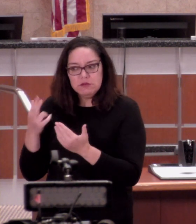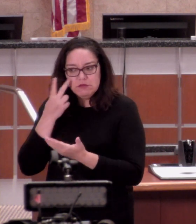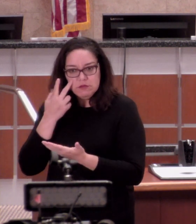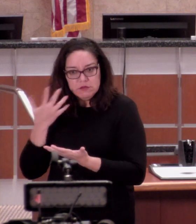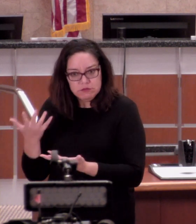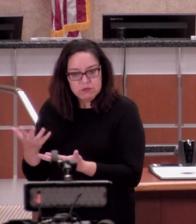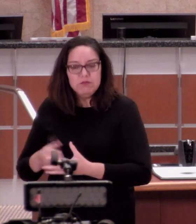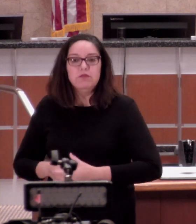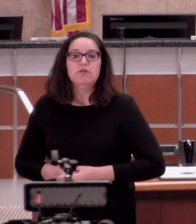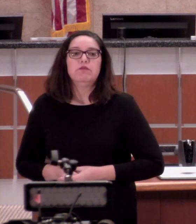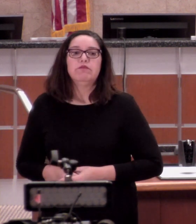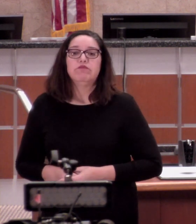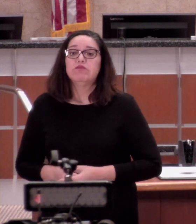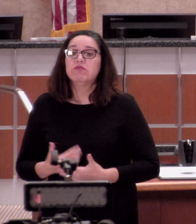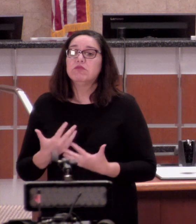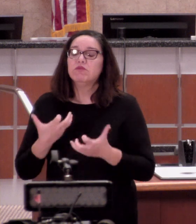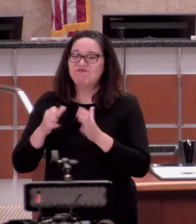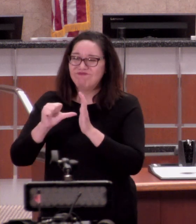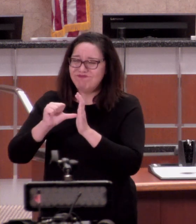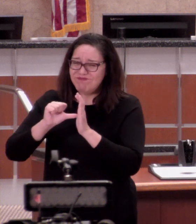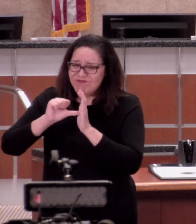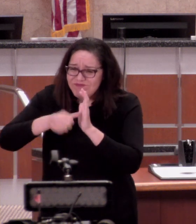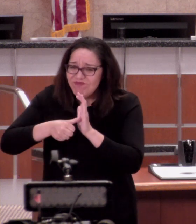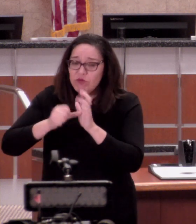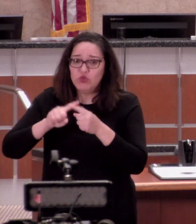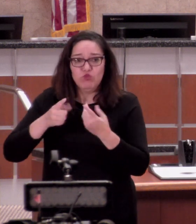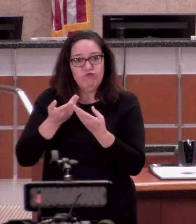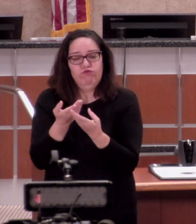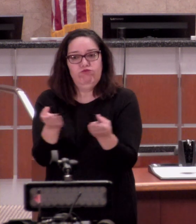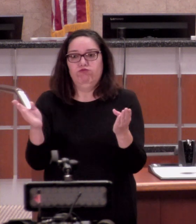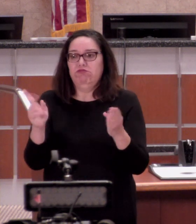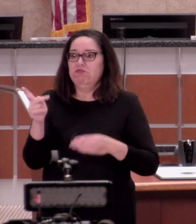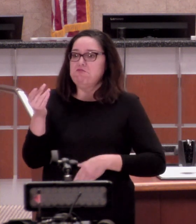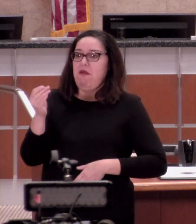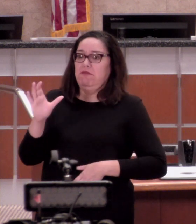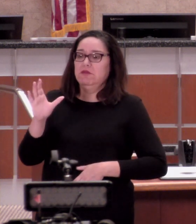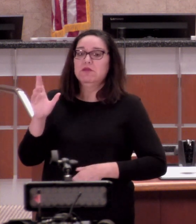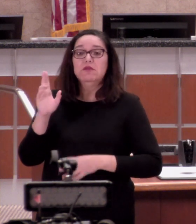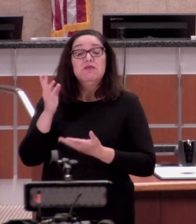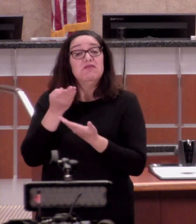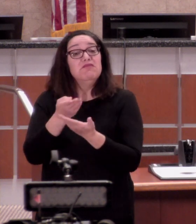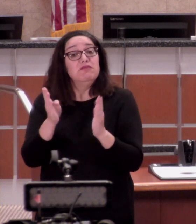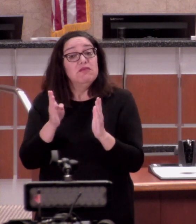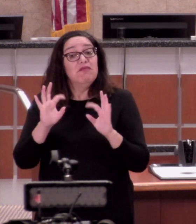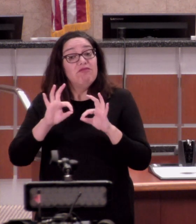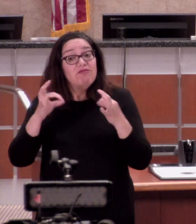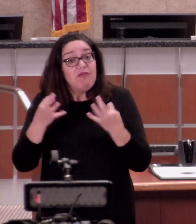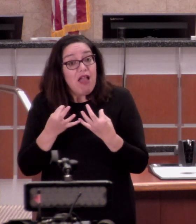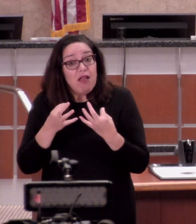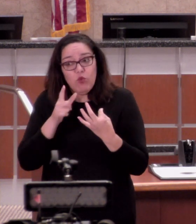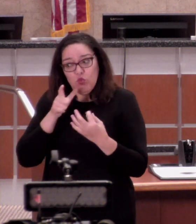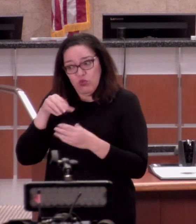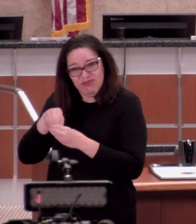I want to impress upon the public, for family members that have inmates in our jails,